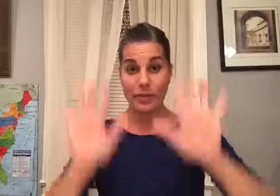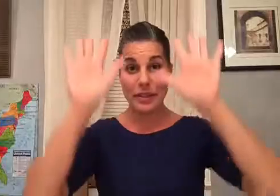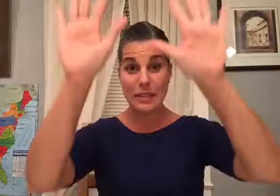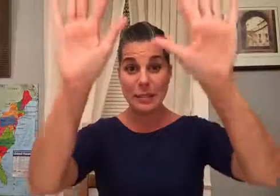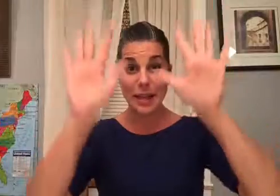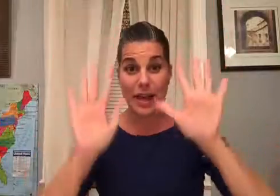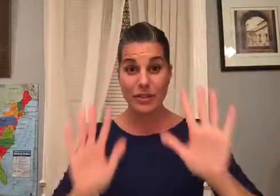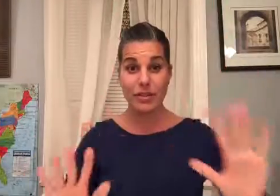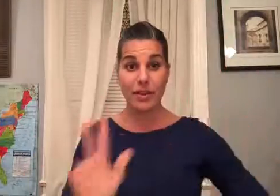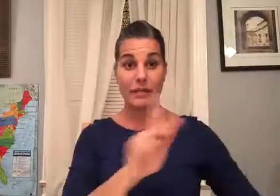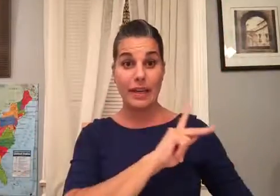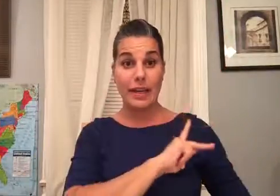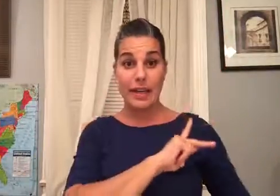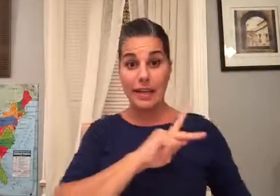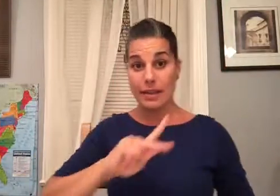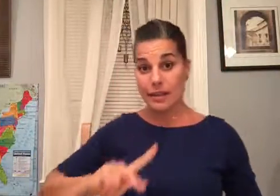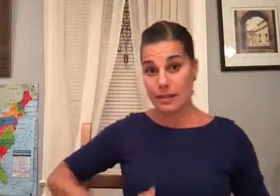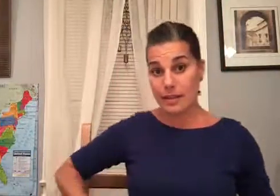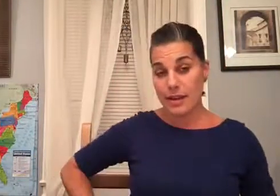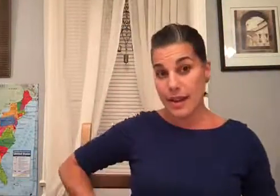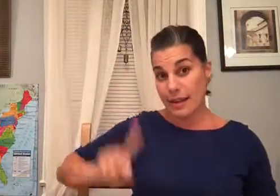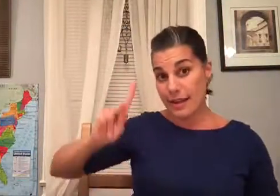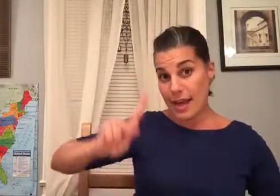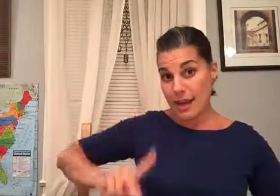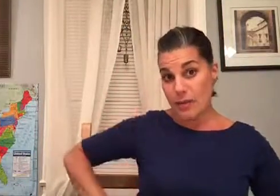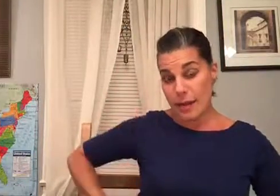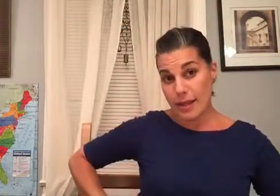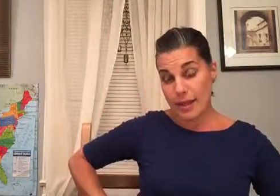The splendor of a king. And the K goes by the hip.